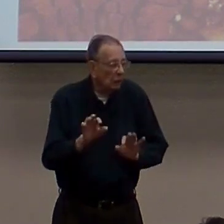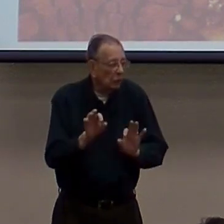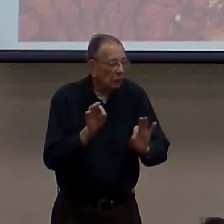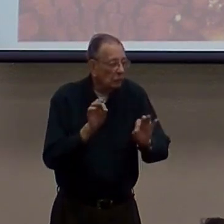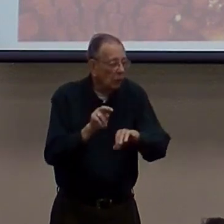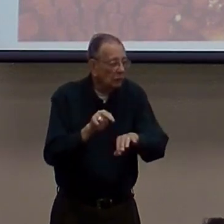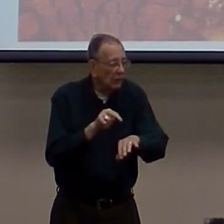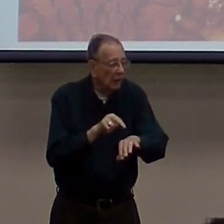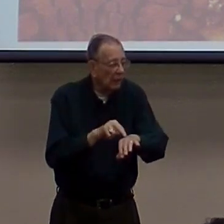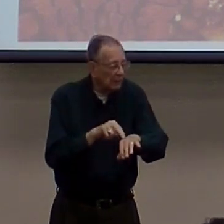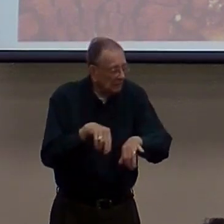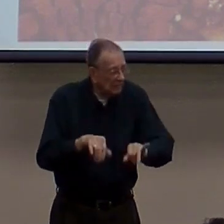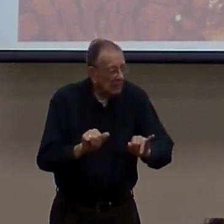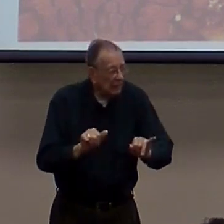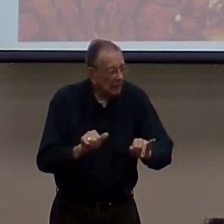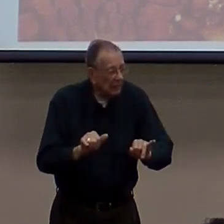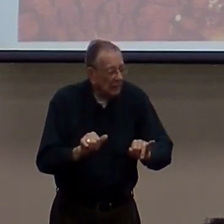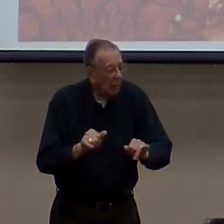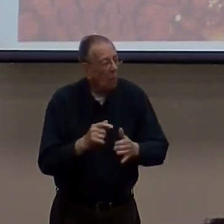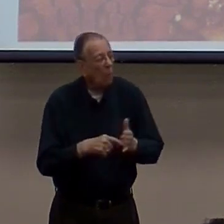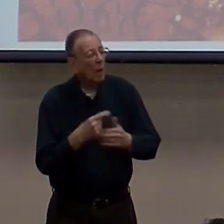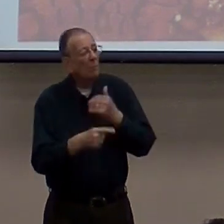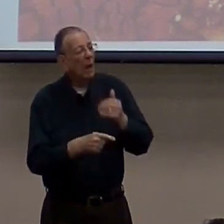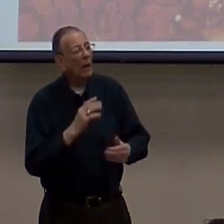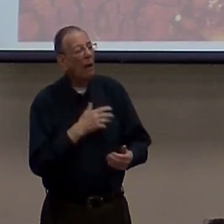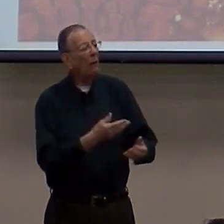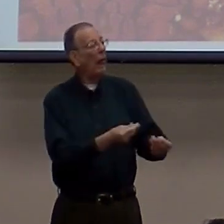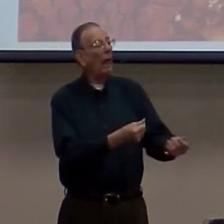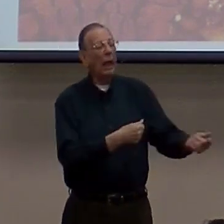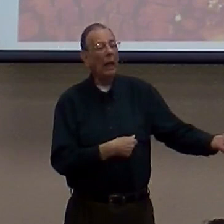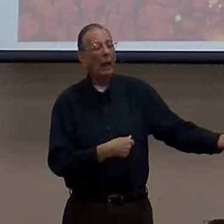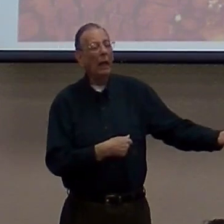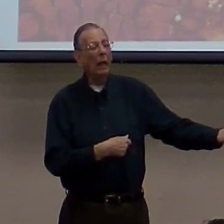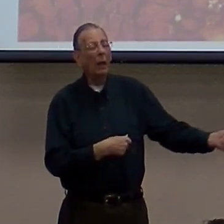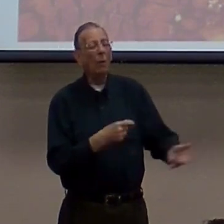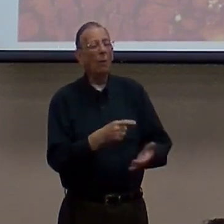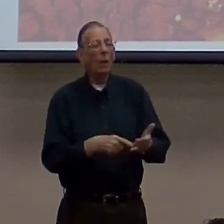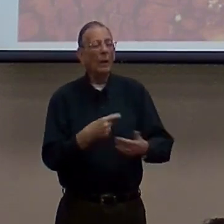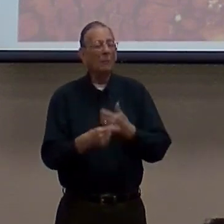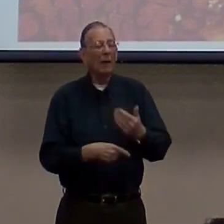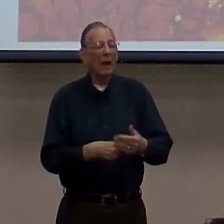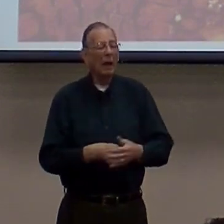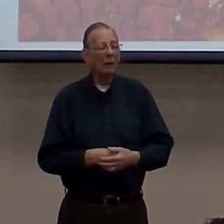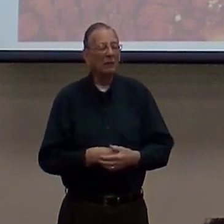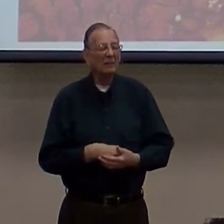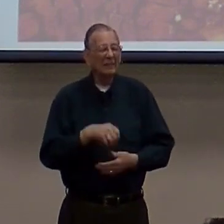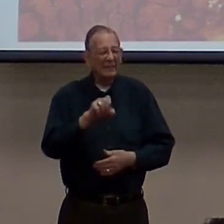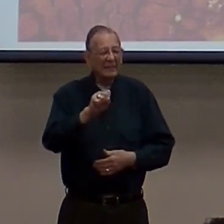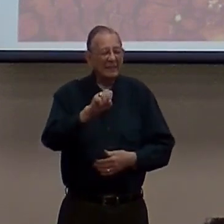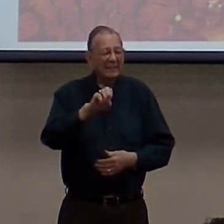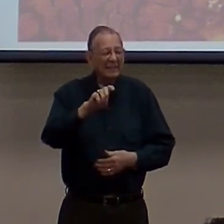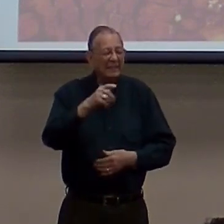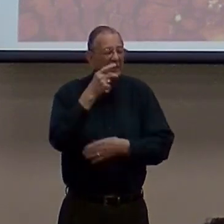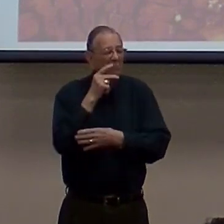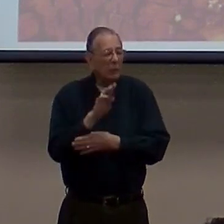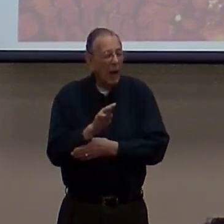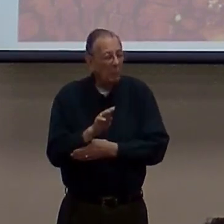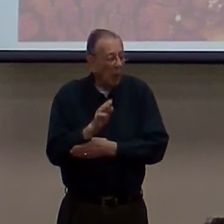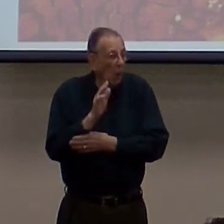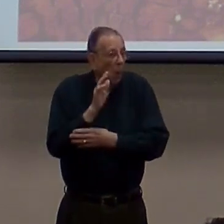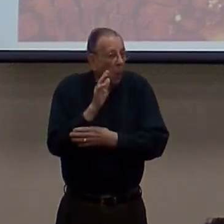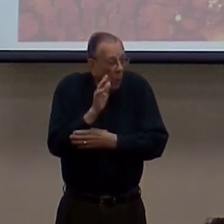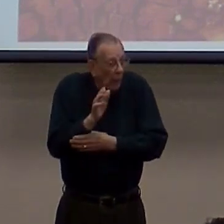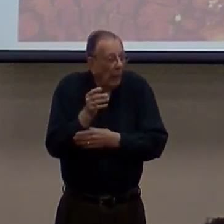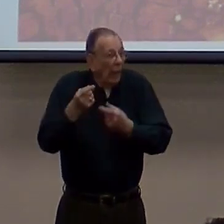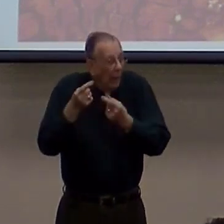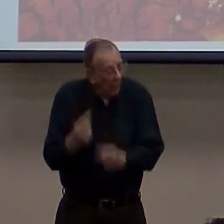far as God's concerned? And what about our land? What about the seed promise? Will that ever